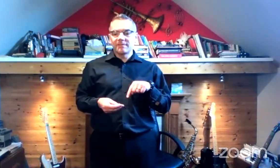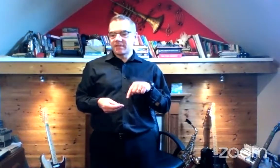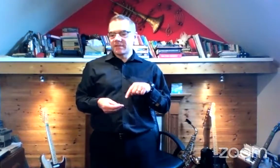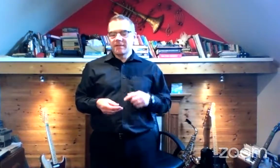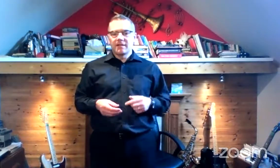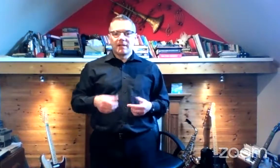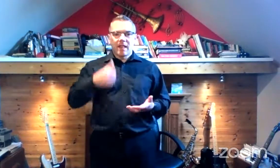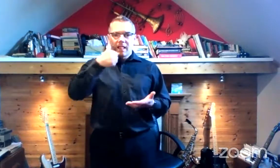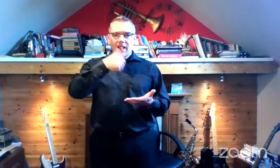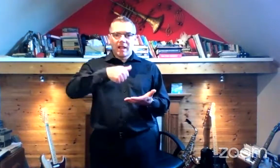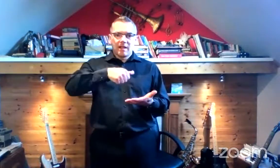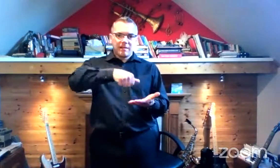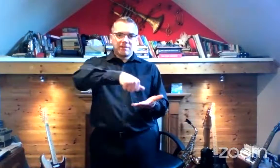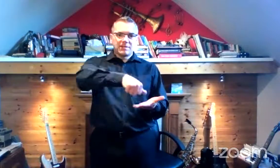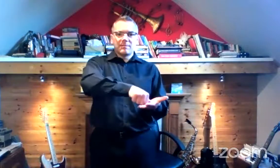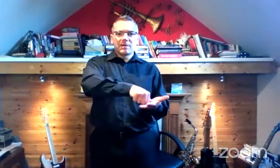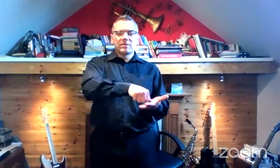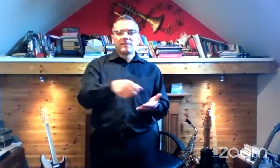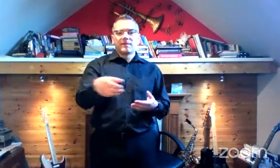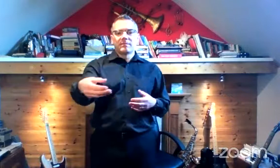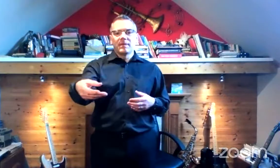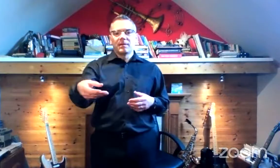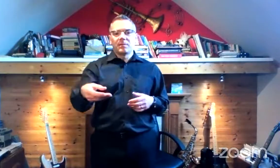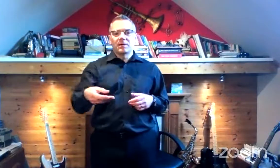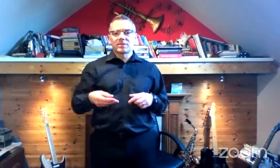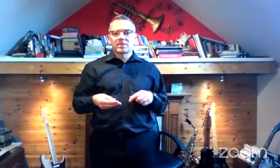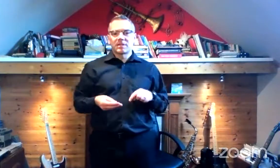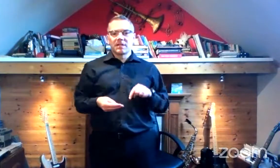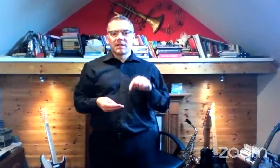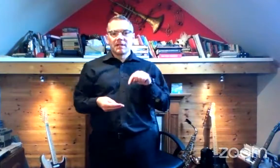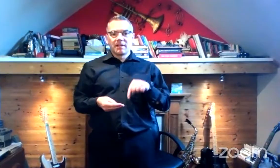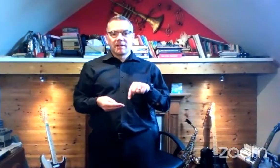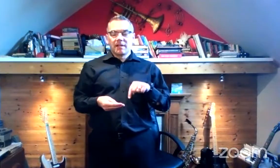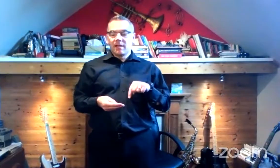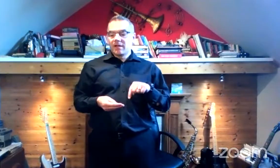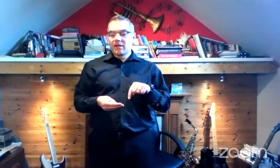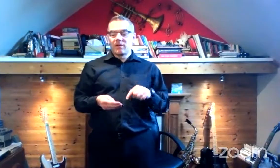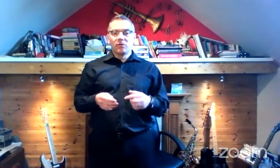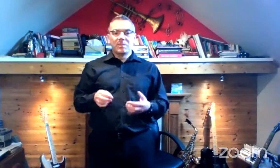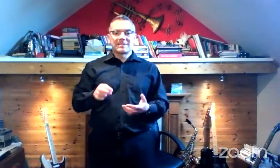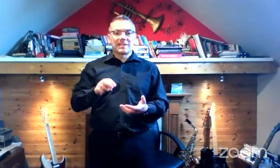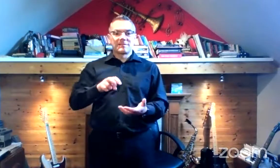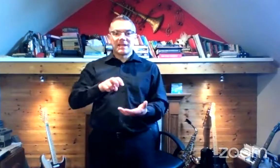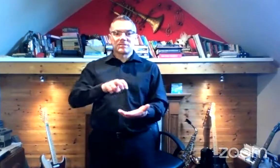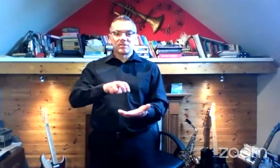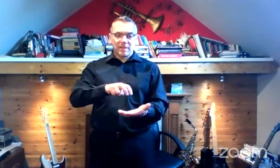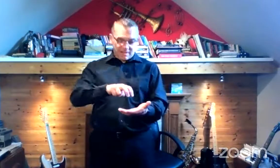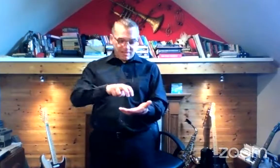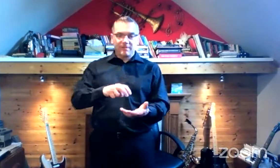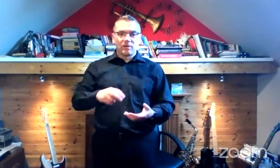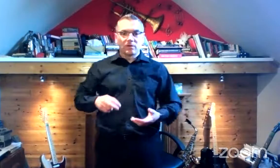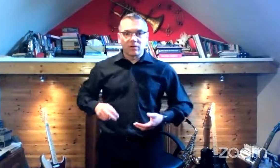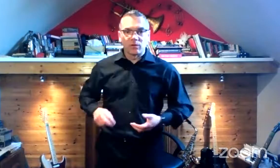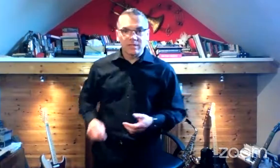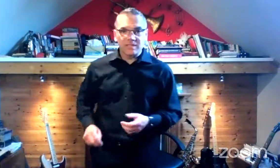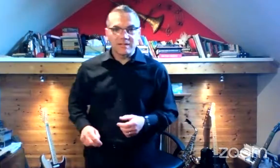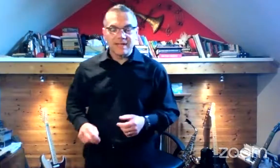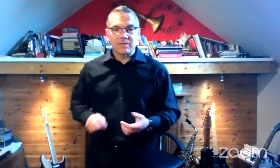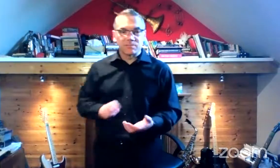received. Every time I go for the mailbox, got to hold myself down. So that if you got to hold yourself down, it's